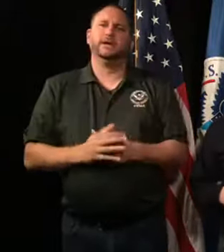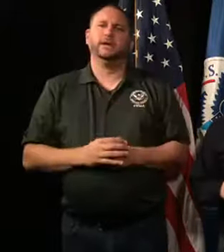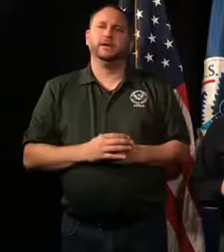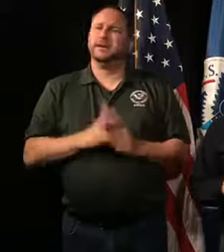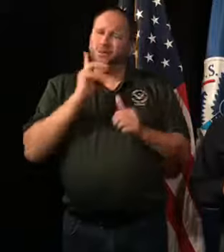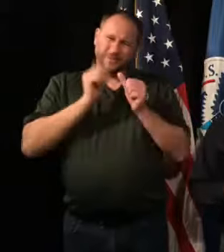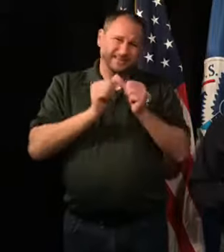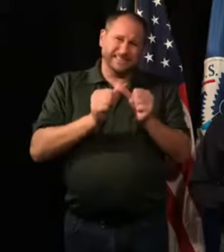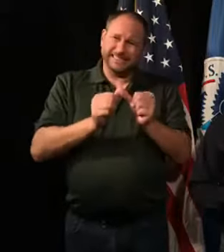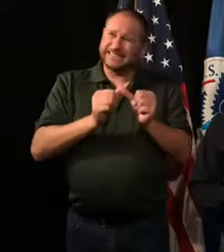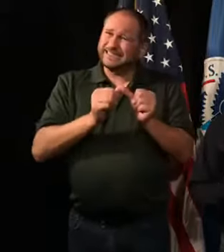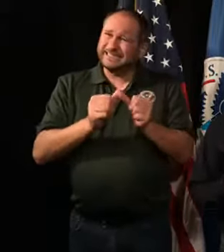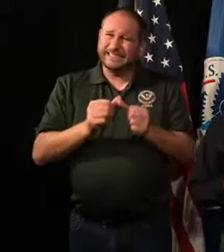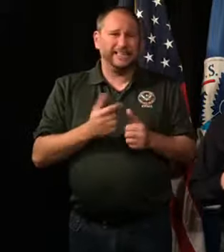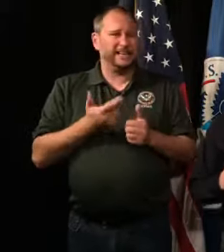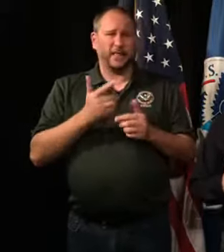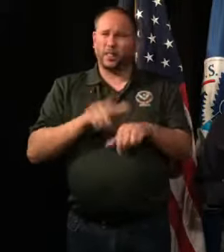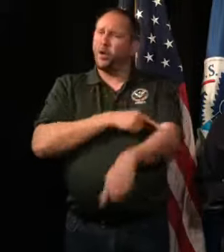this as you get your